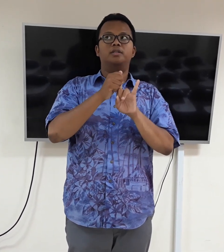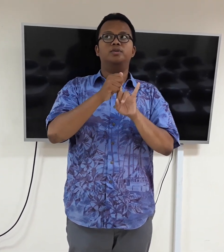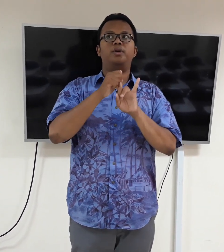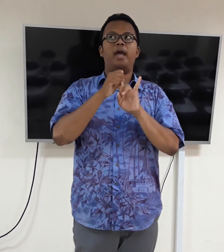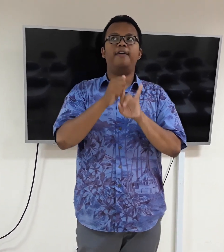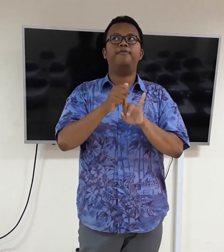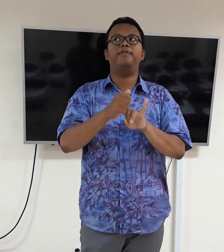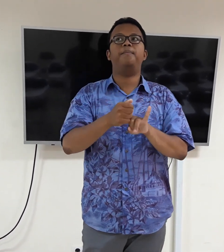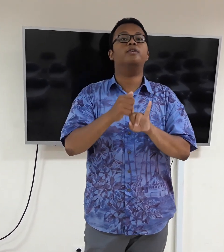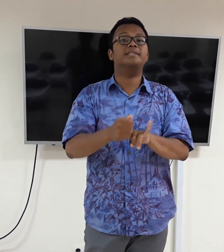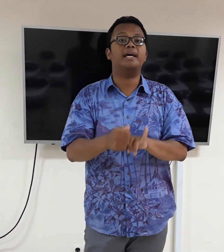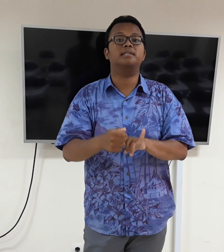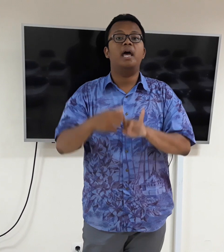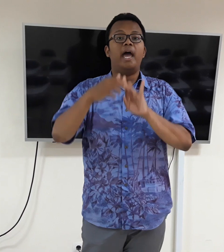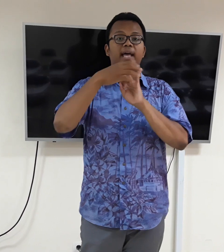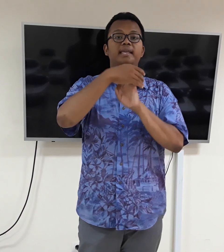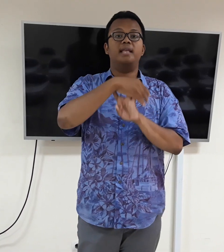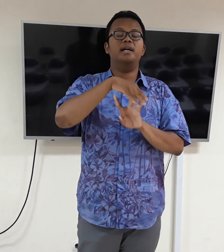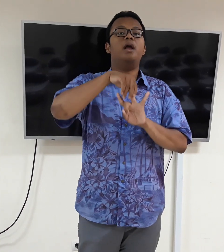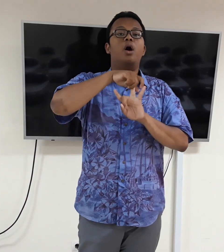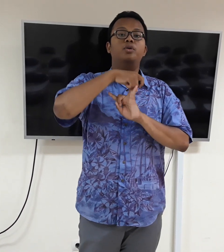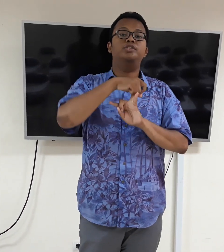to have a post-test, and the other